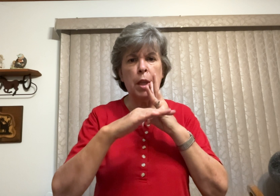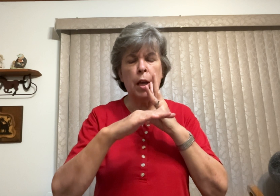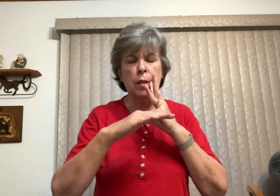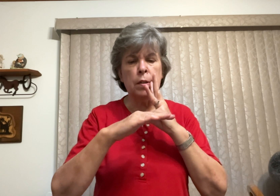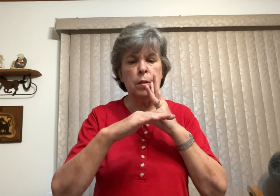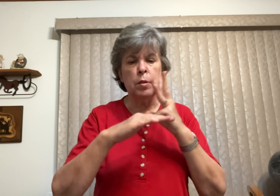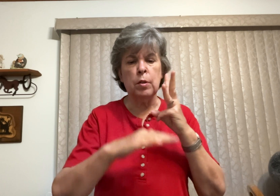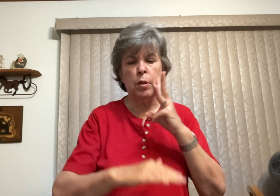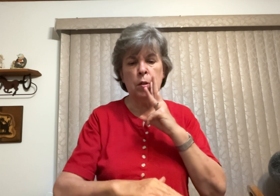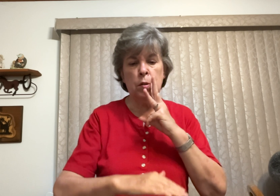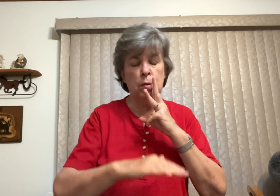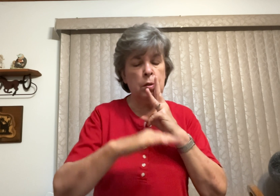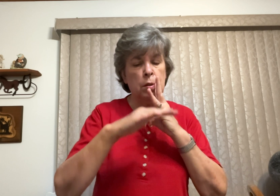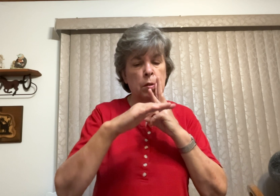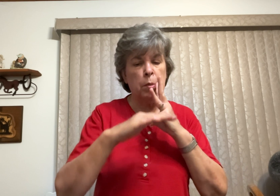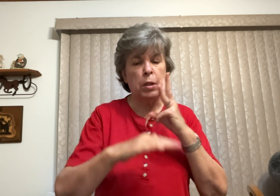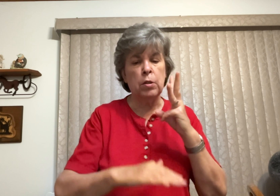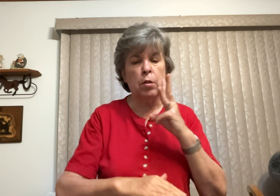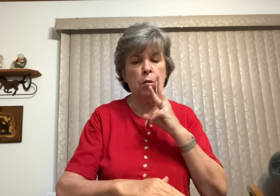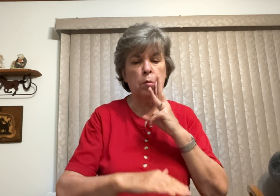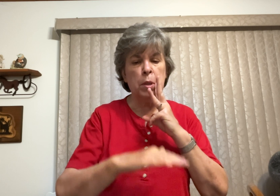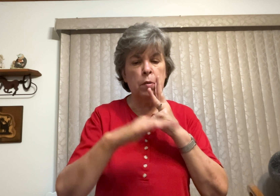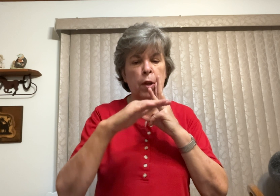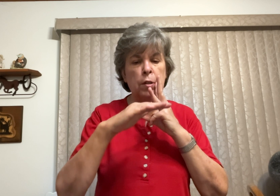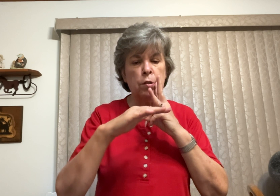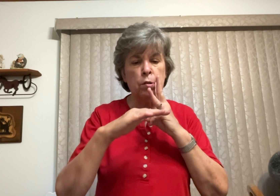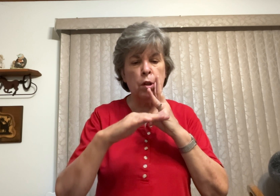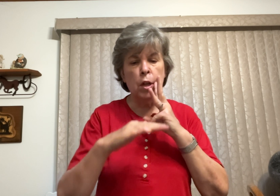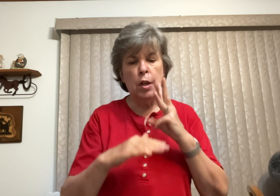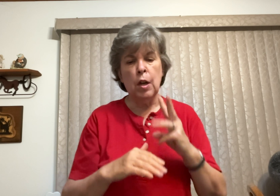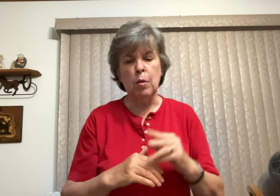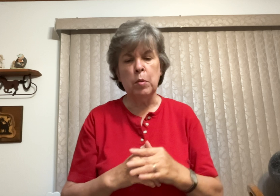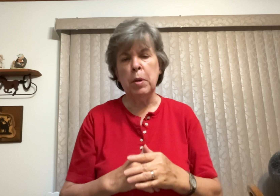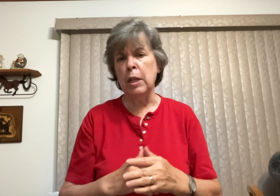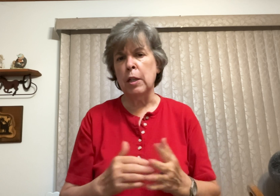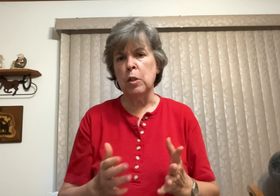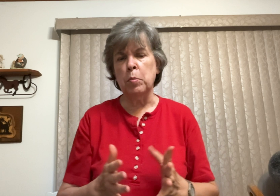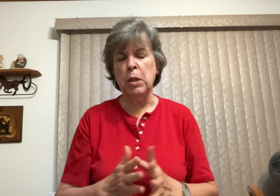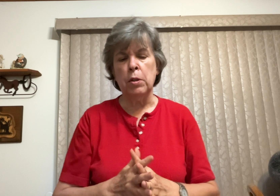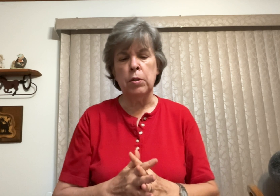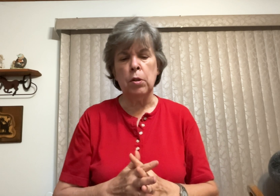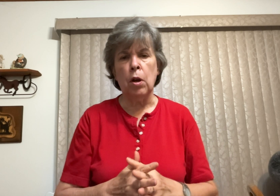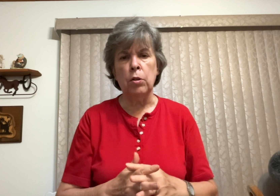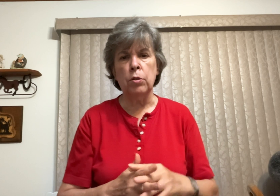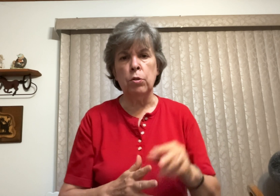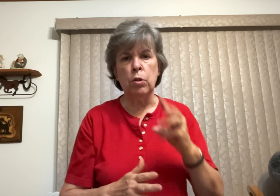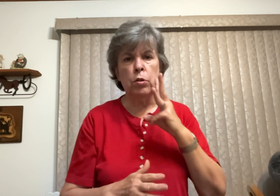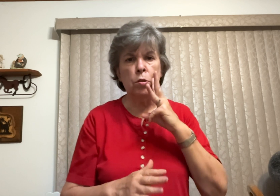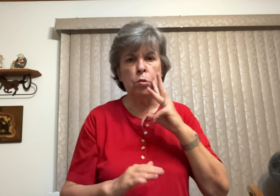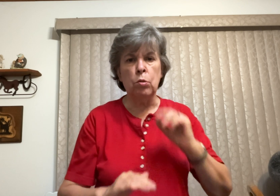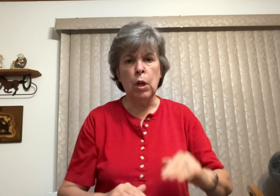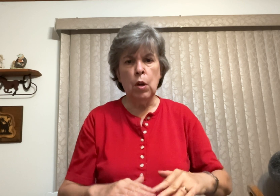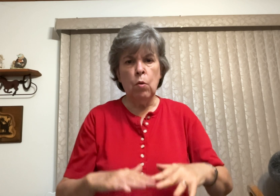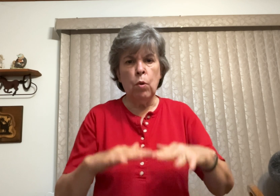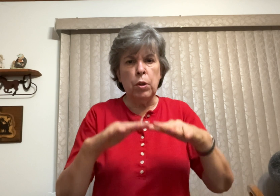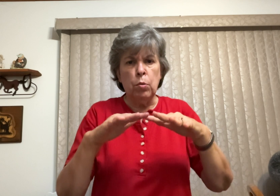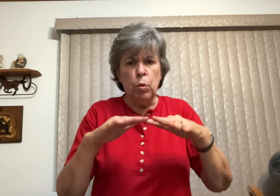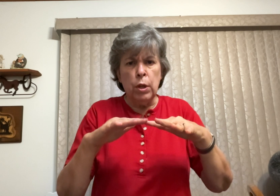that makes it a little bit faster, depending on the speed of the song. So you can do what you